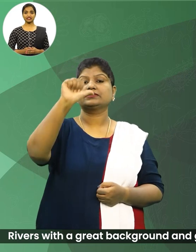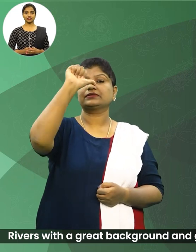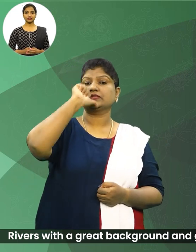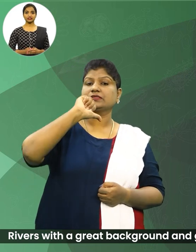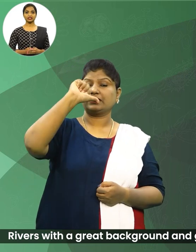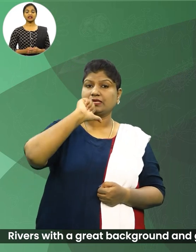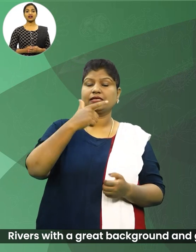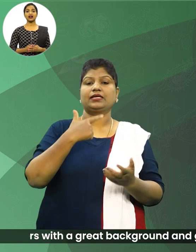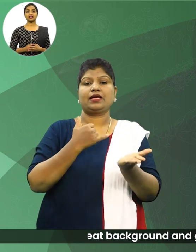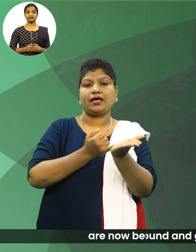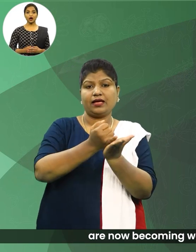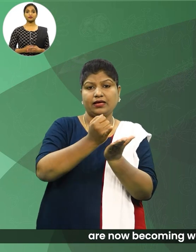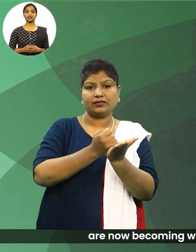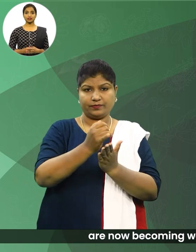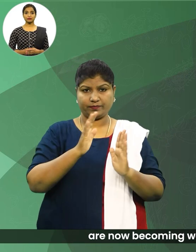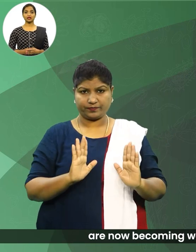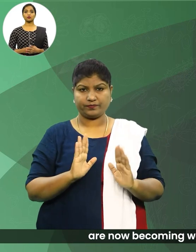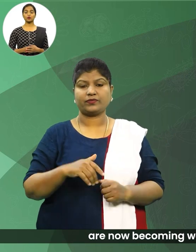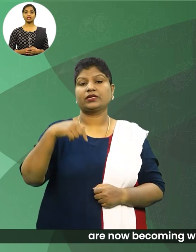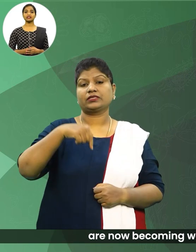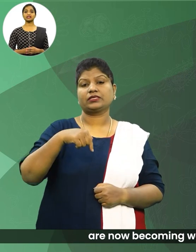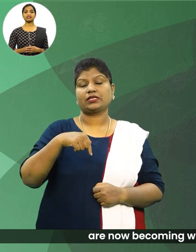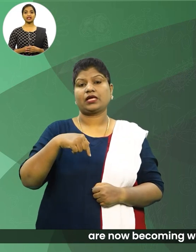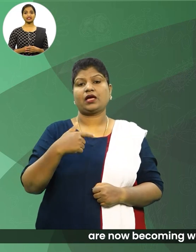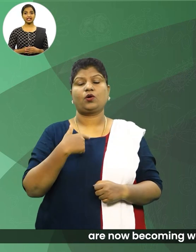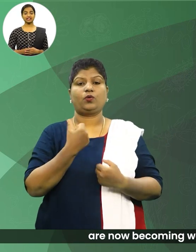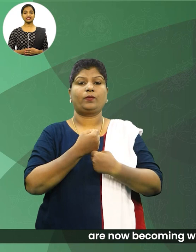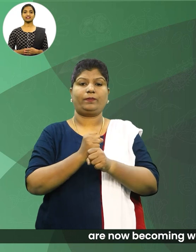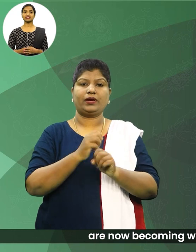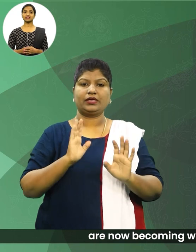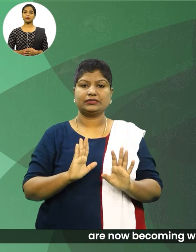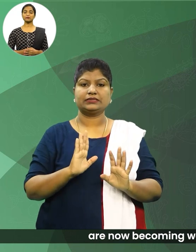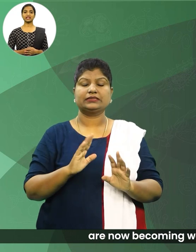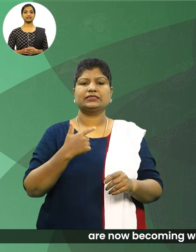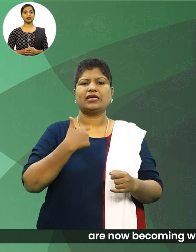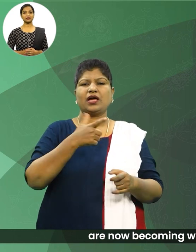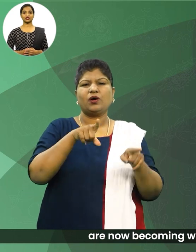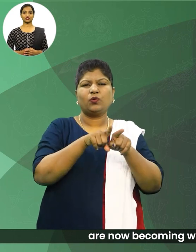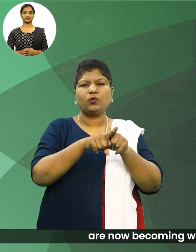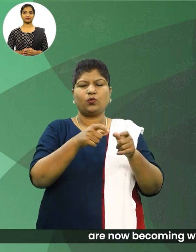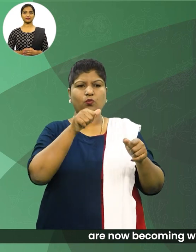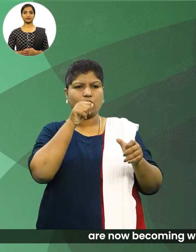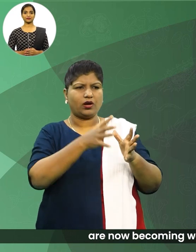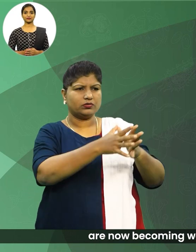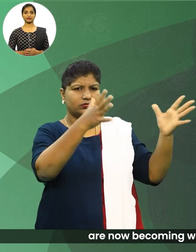agriculture are now becoming water stagnated dumping garbage.